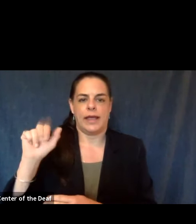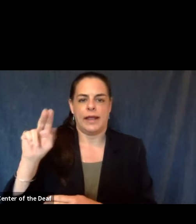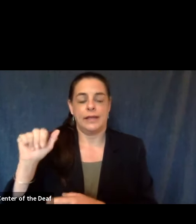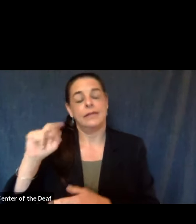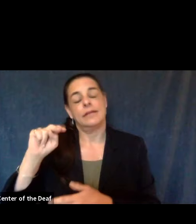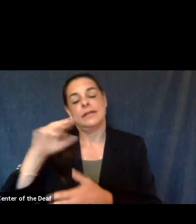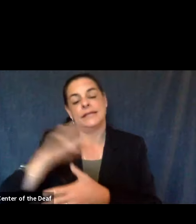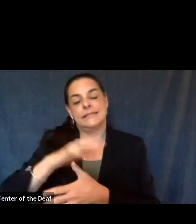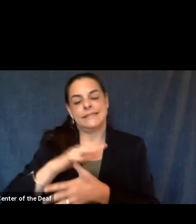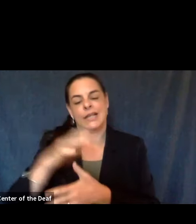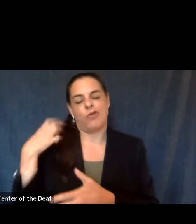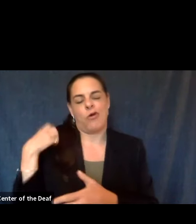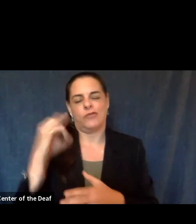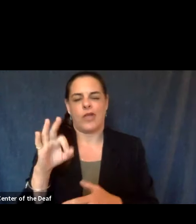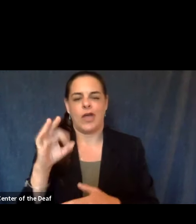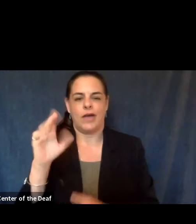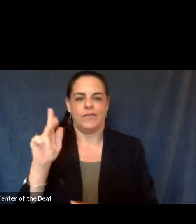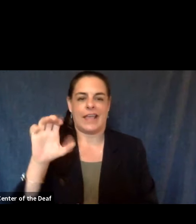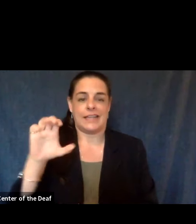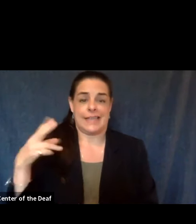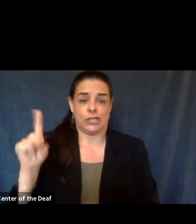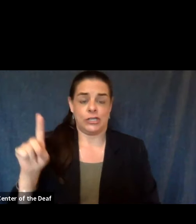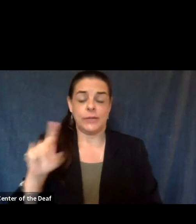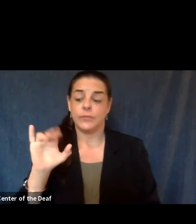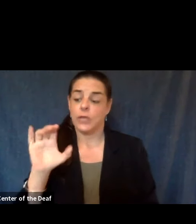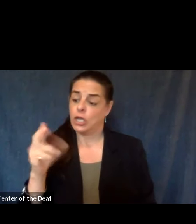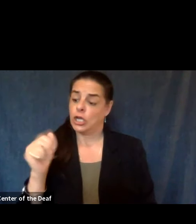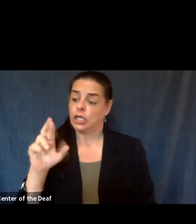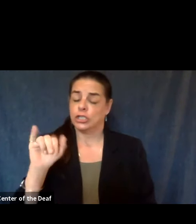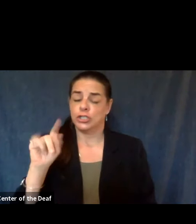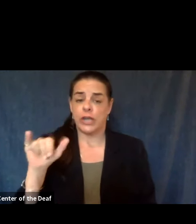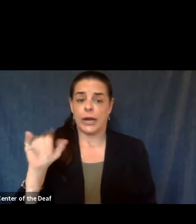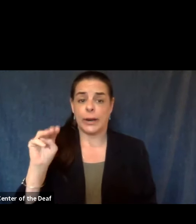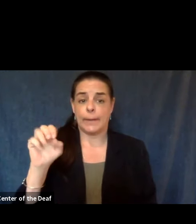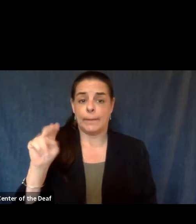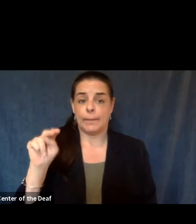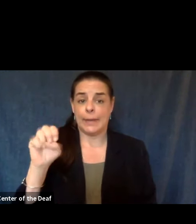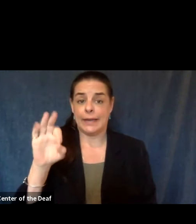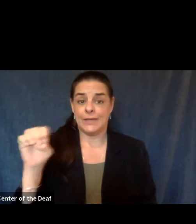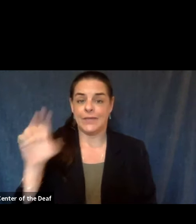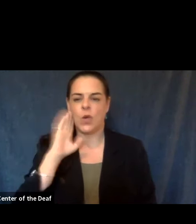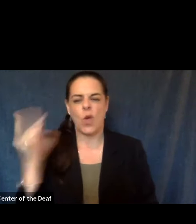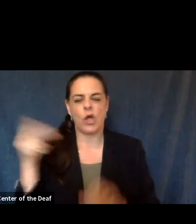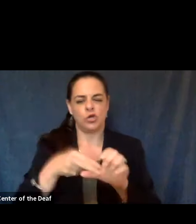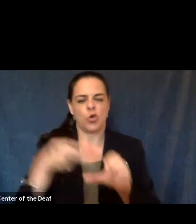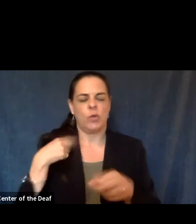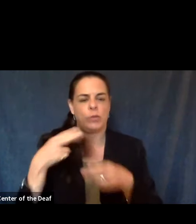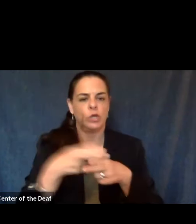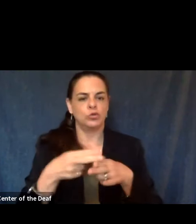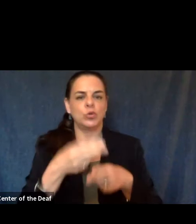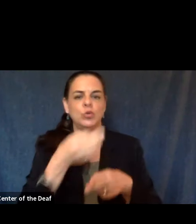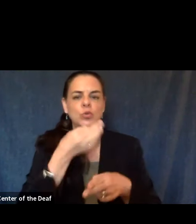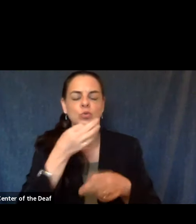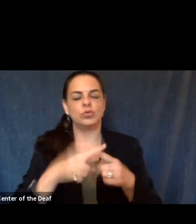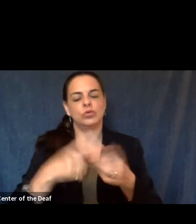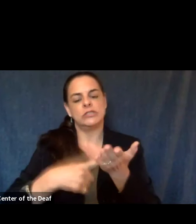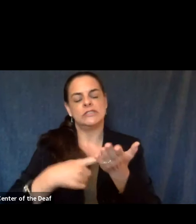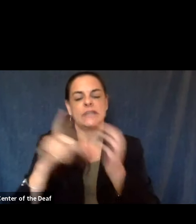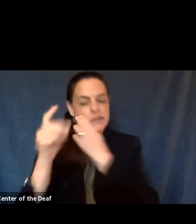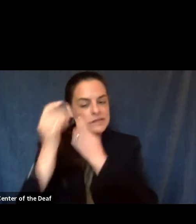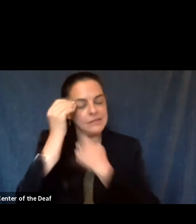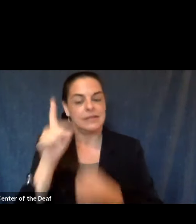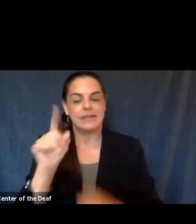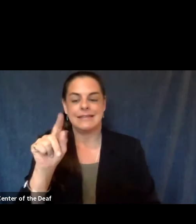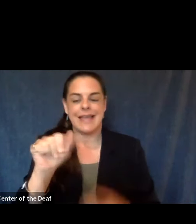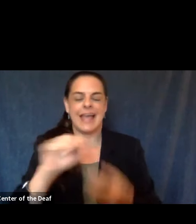Department. Charity Menifee will be joining me shortly to talk about the data and benchmarks for this week. But first, I'd like to dedicate